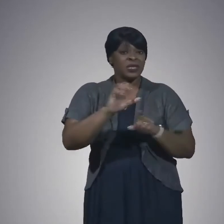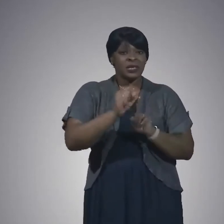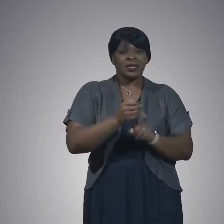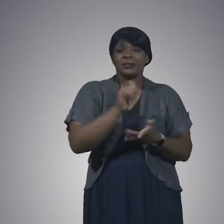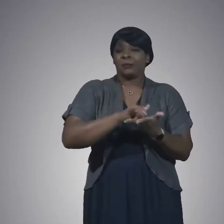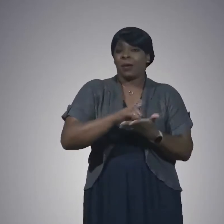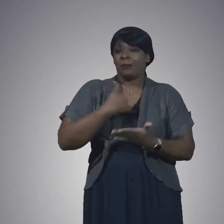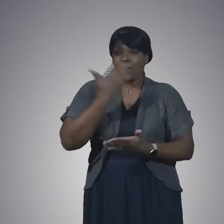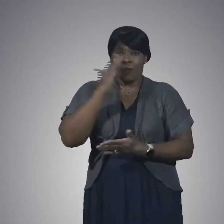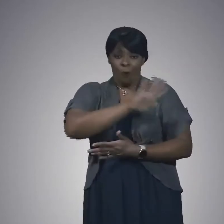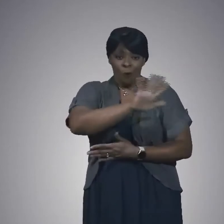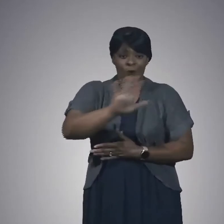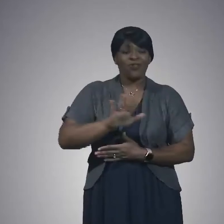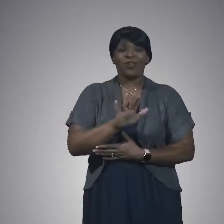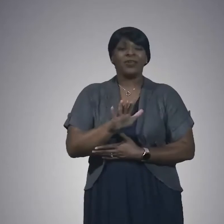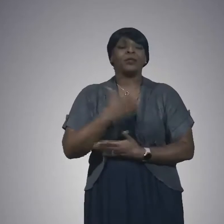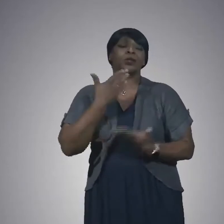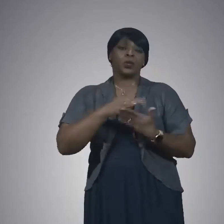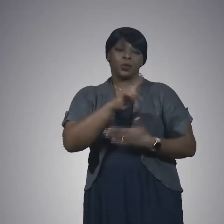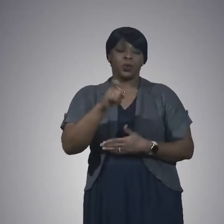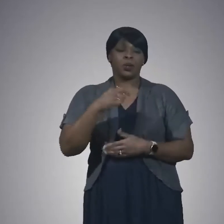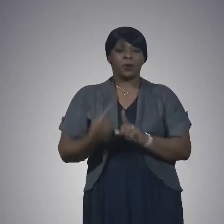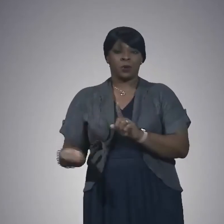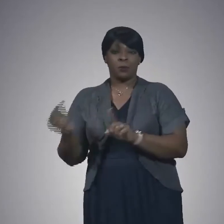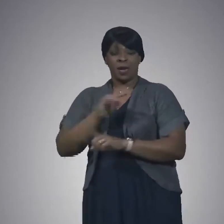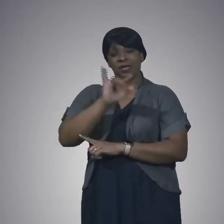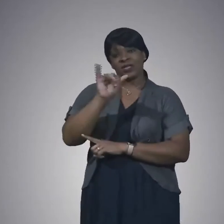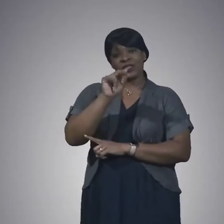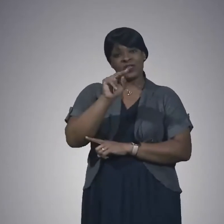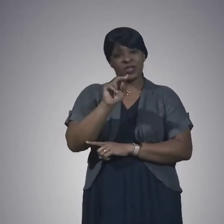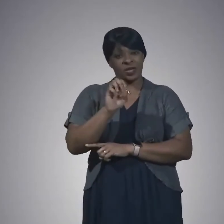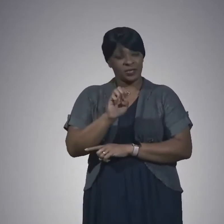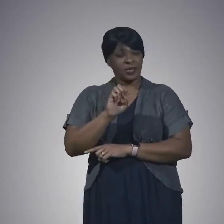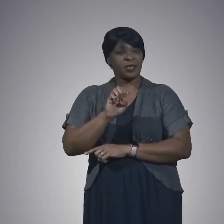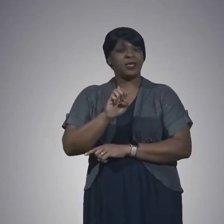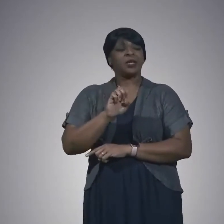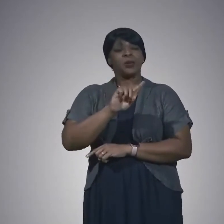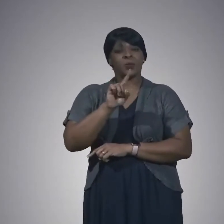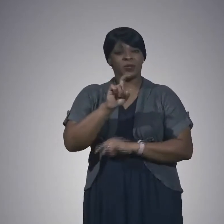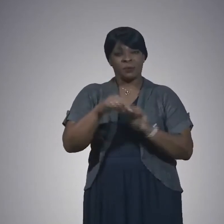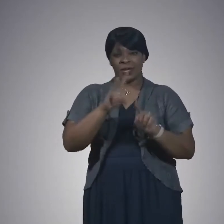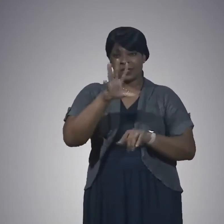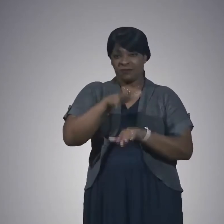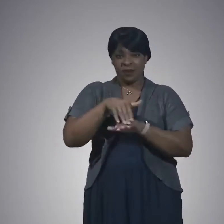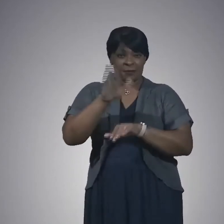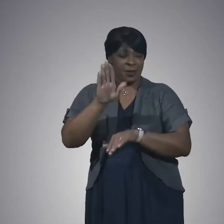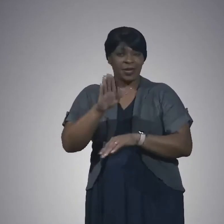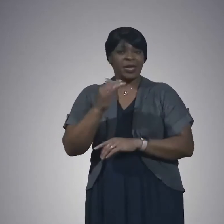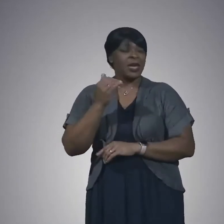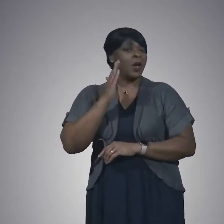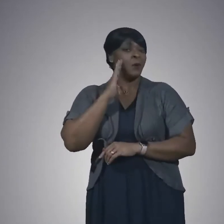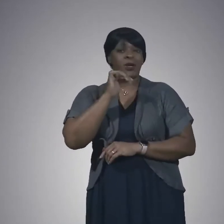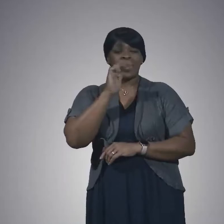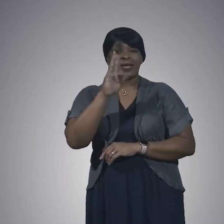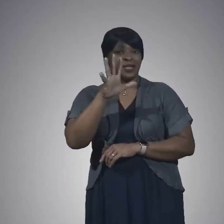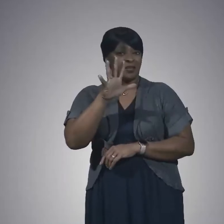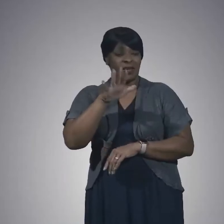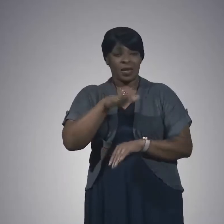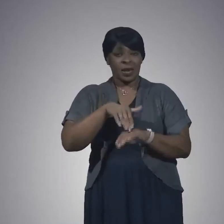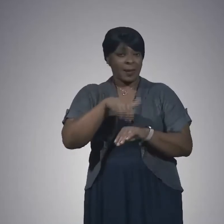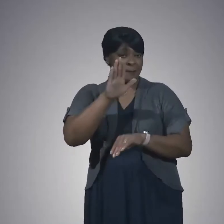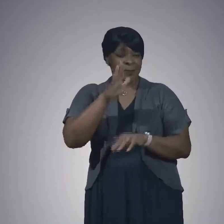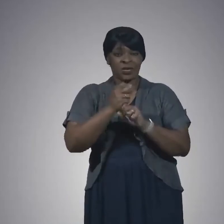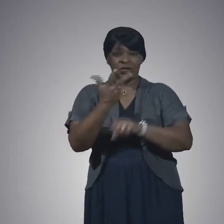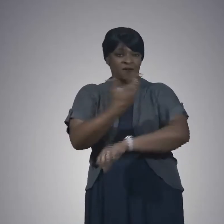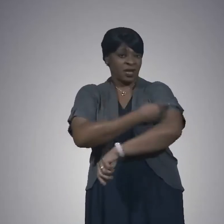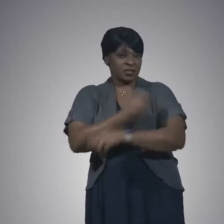it's a good question. And let me come back to Jane's question about 65 and up. I would not, if you're 65 and up, get in line today to go